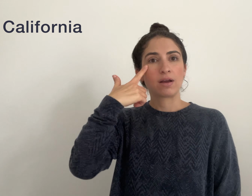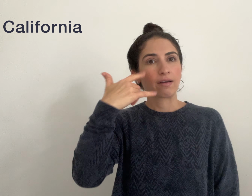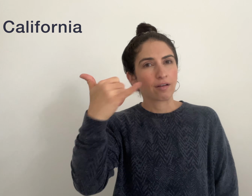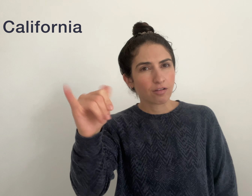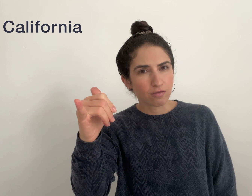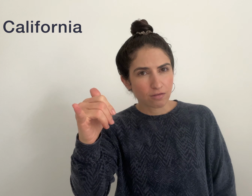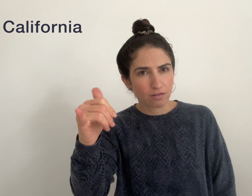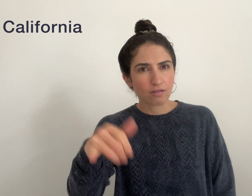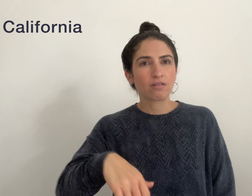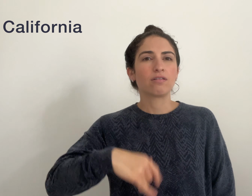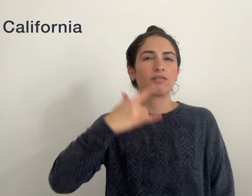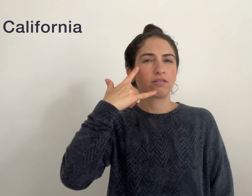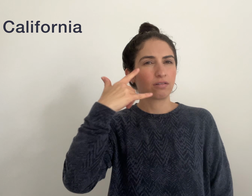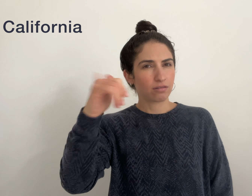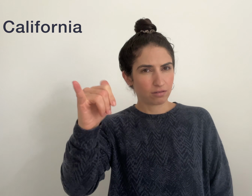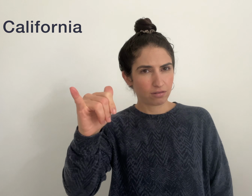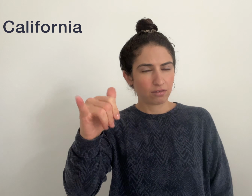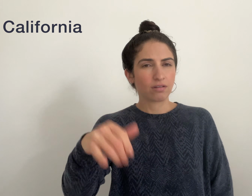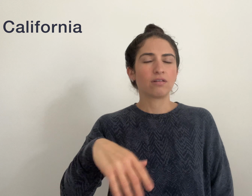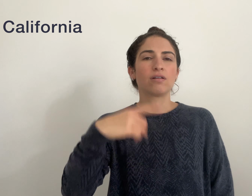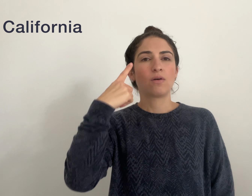Or with the hand shaking, California.